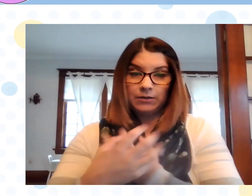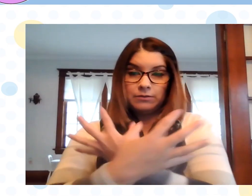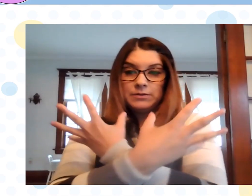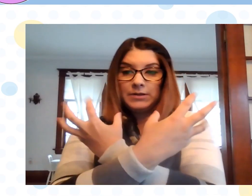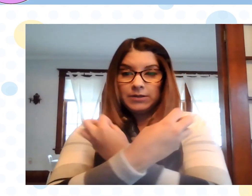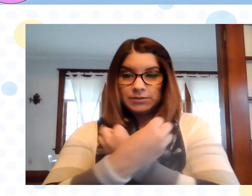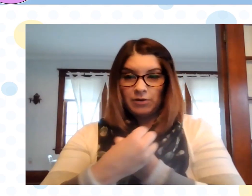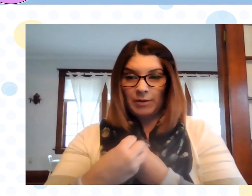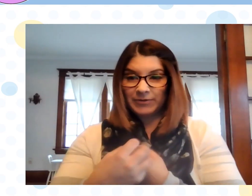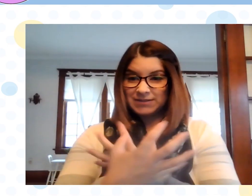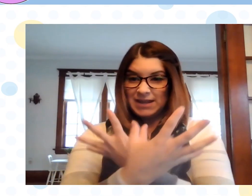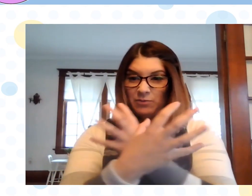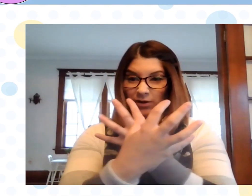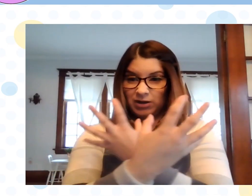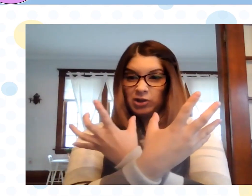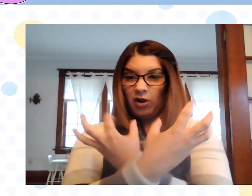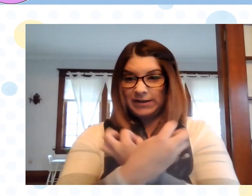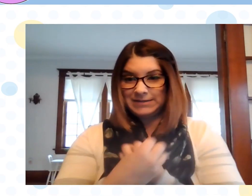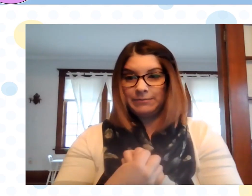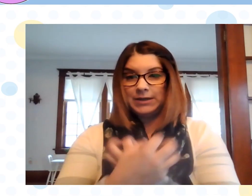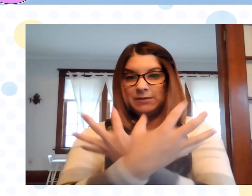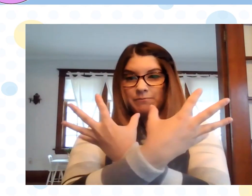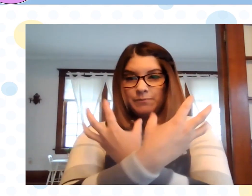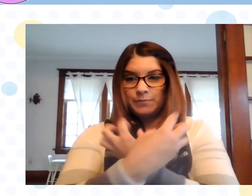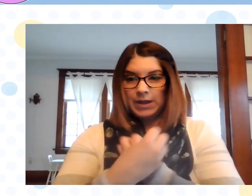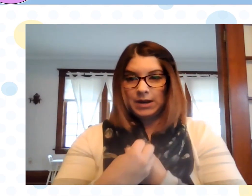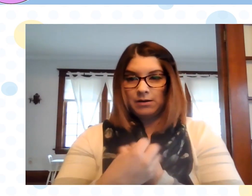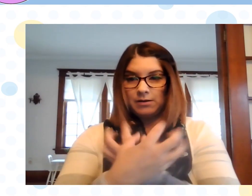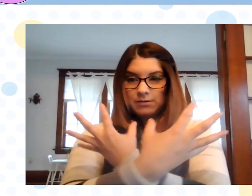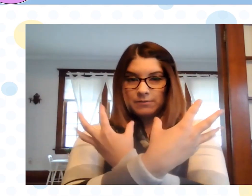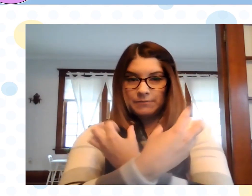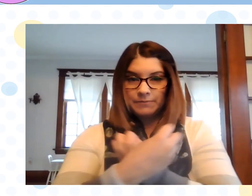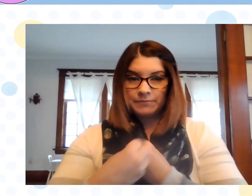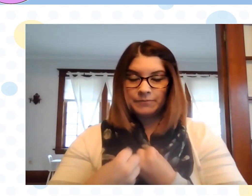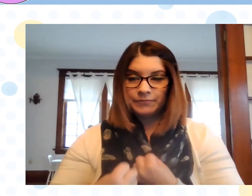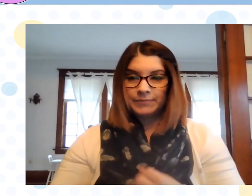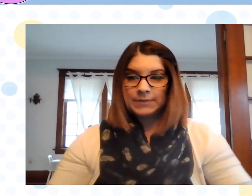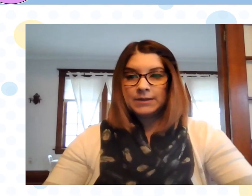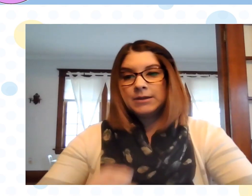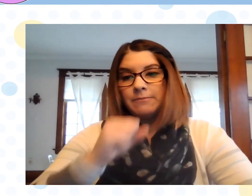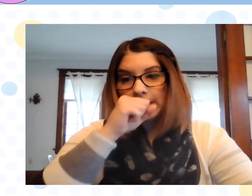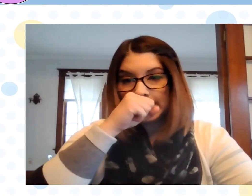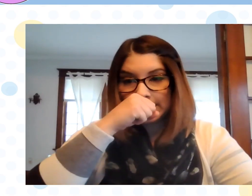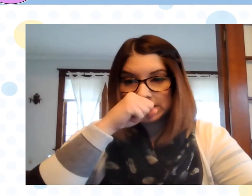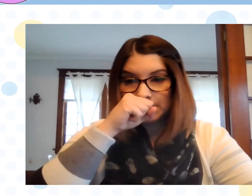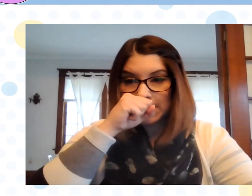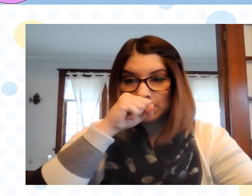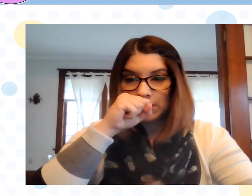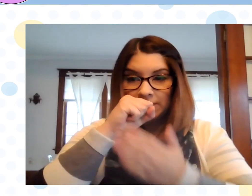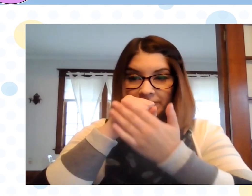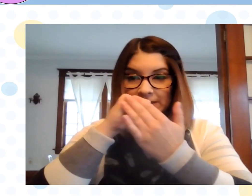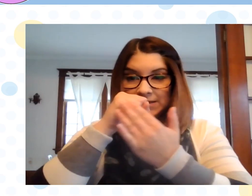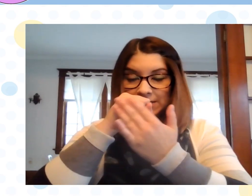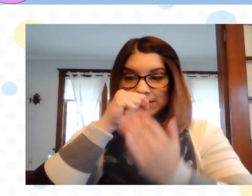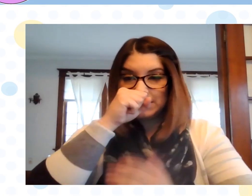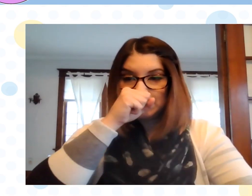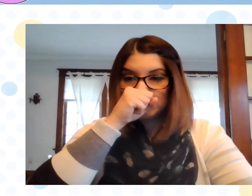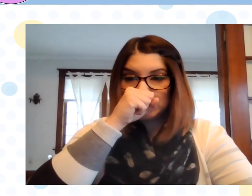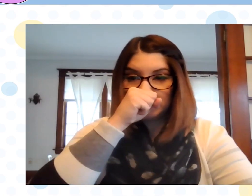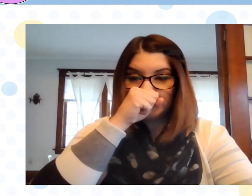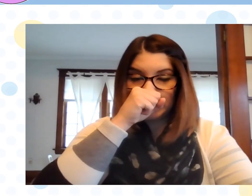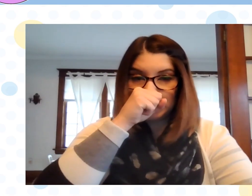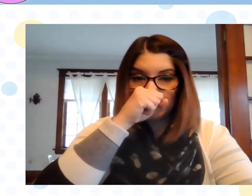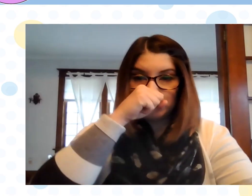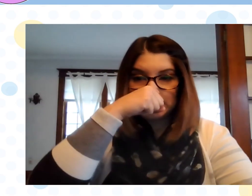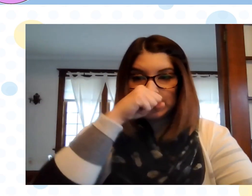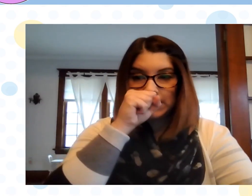middle. So almost like we're clawing somebody. Bear. Pig is made with a fist in front